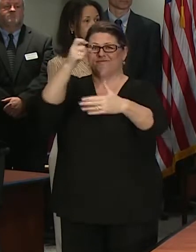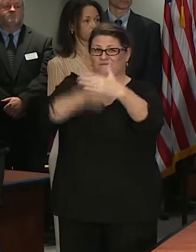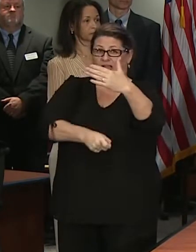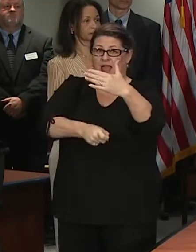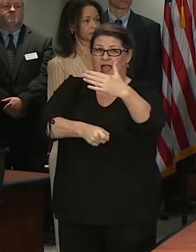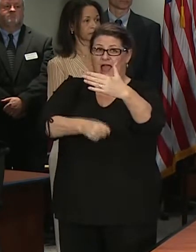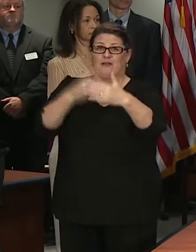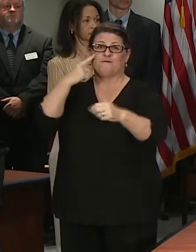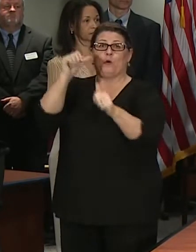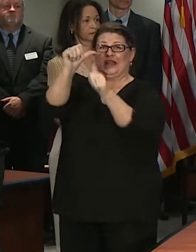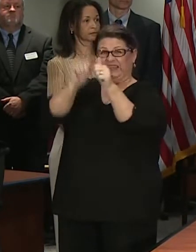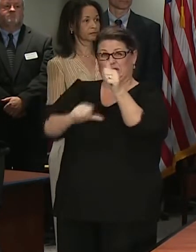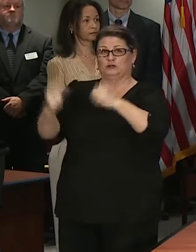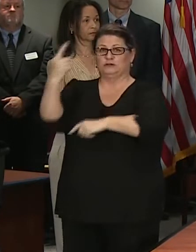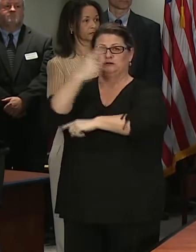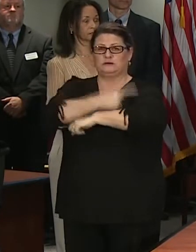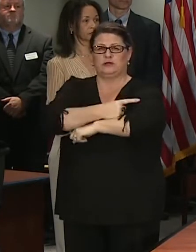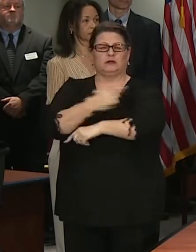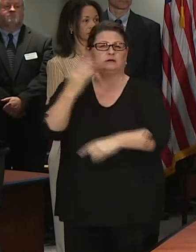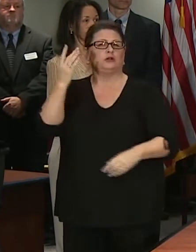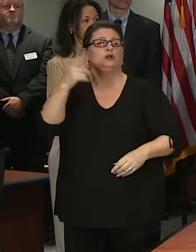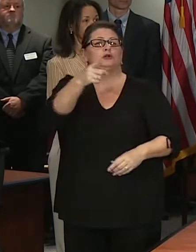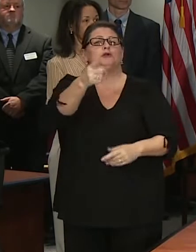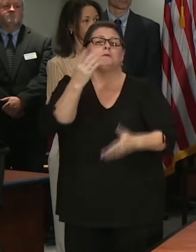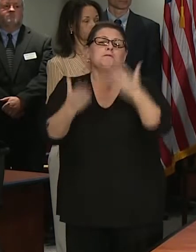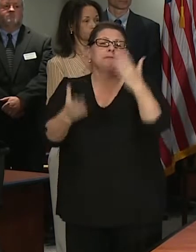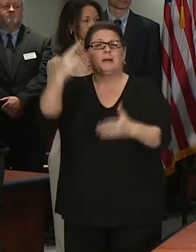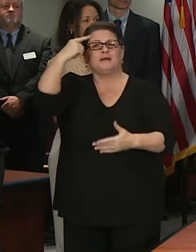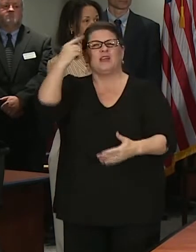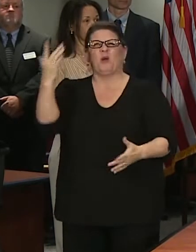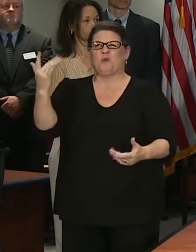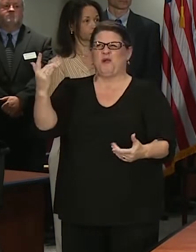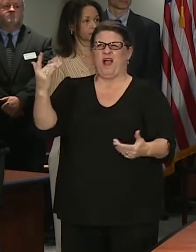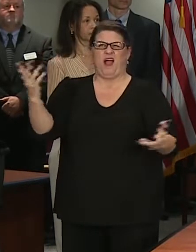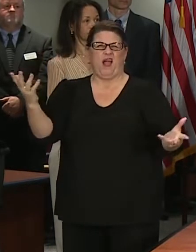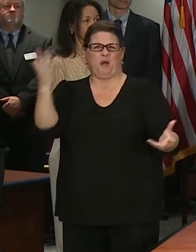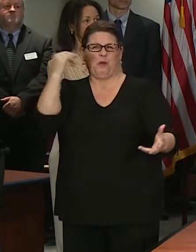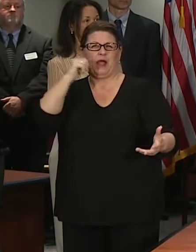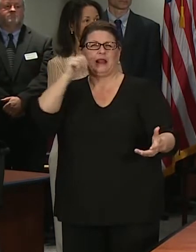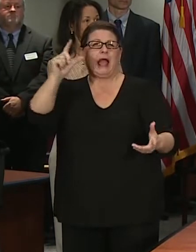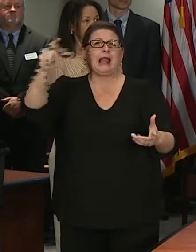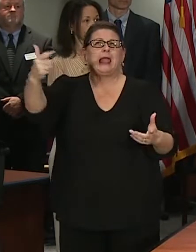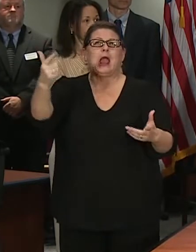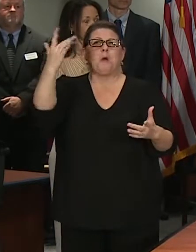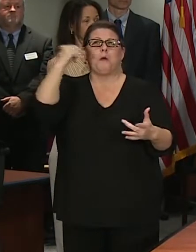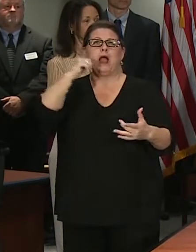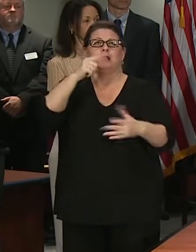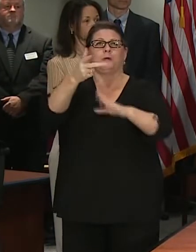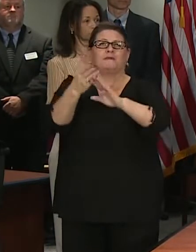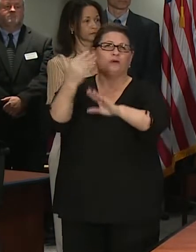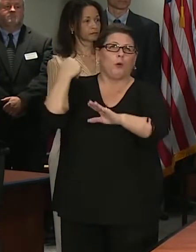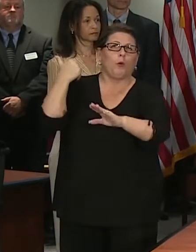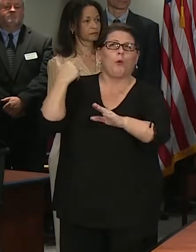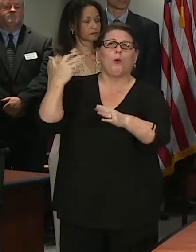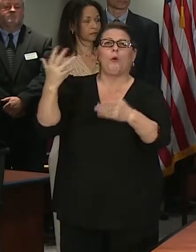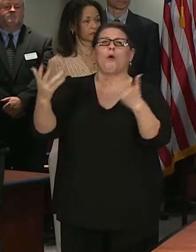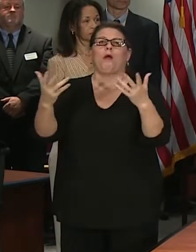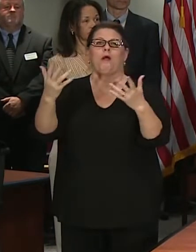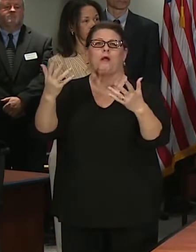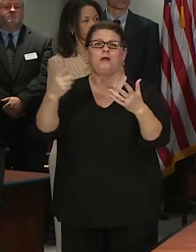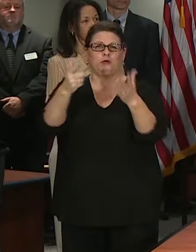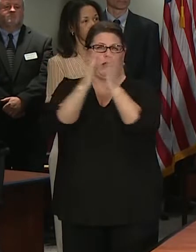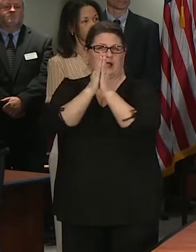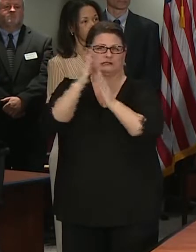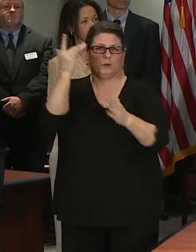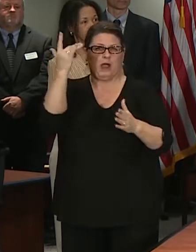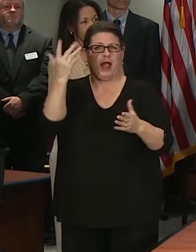violation. Why are we doing this now? Why not wait later? Why not have done it earlier? That is because